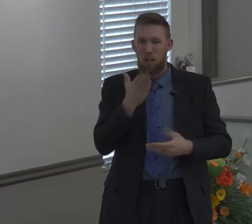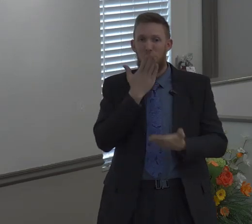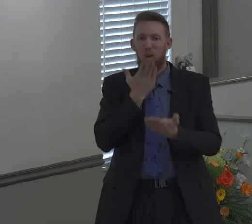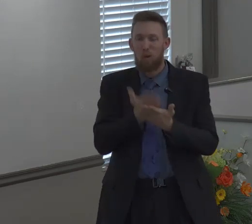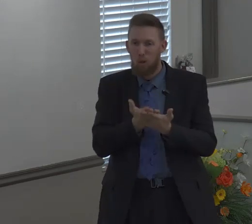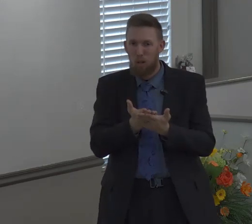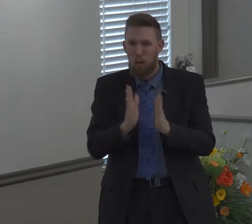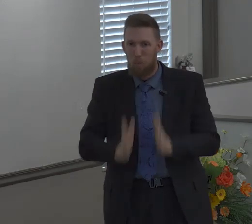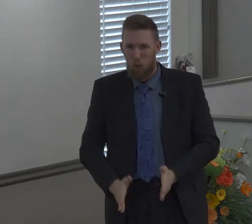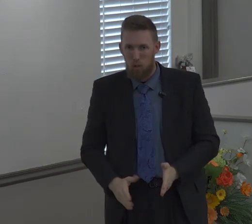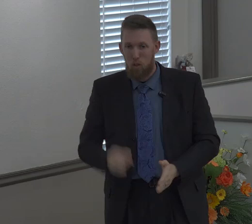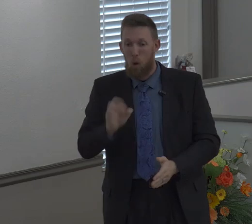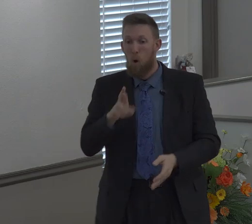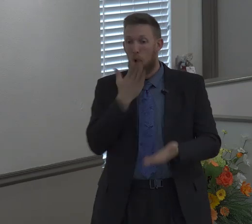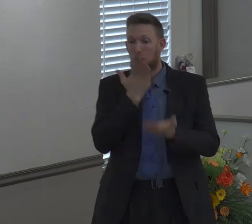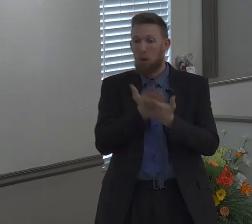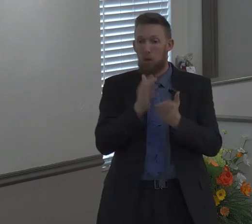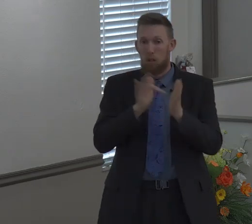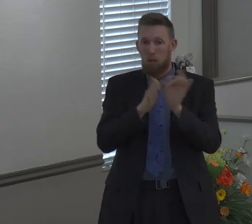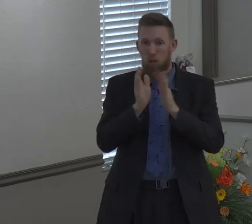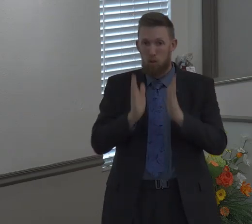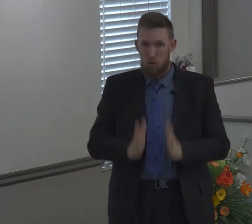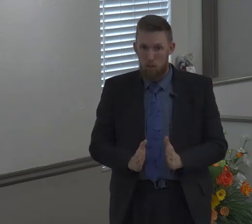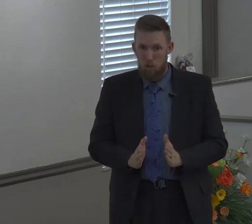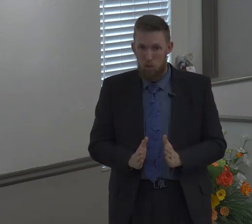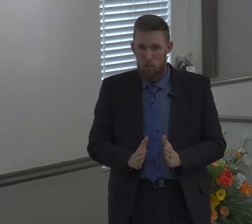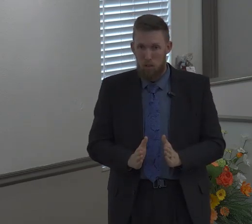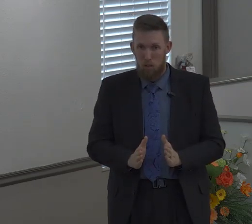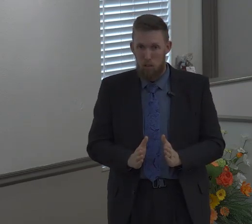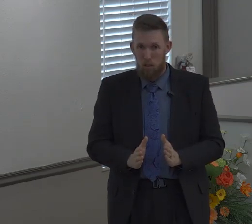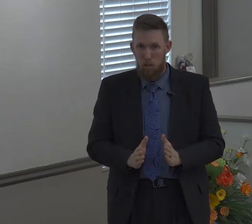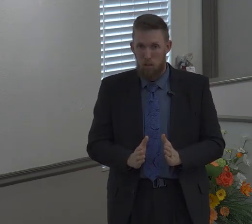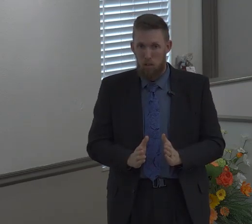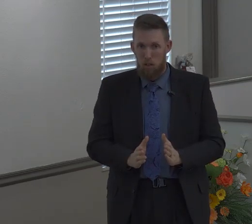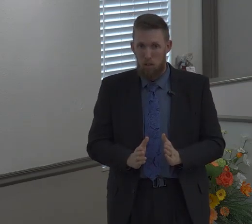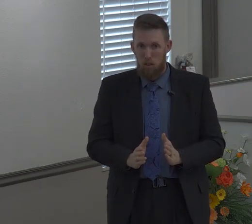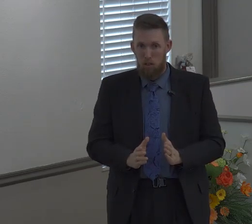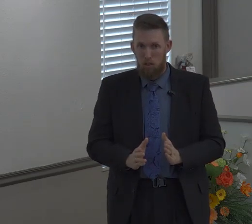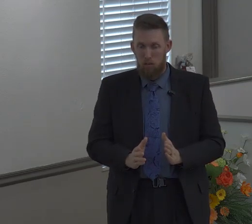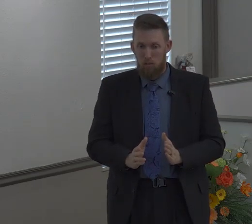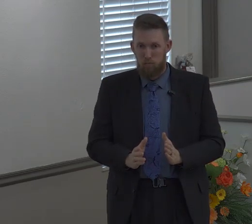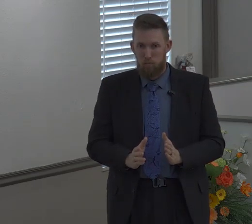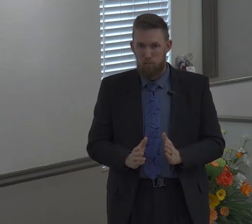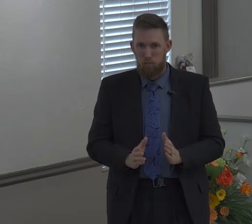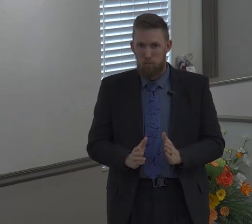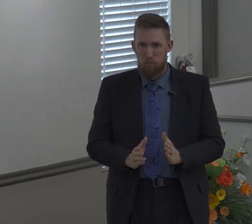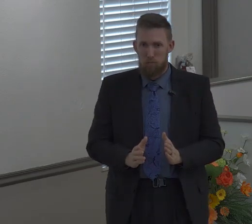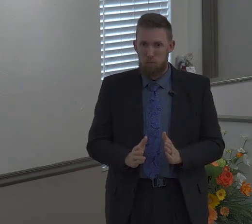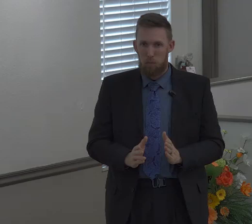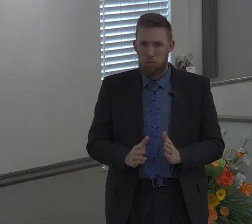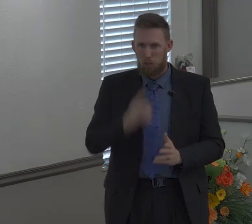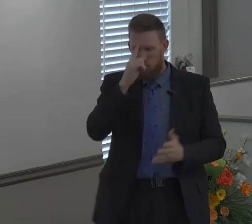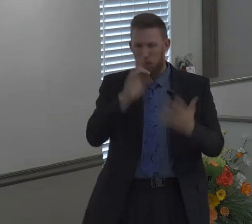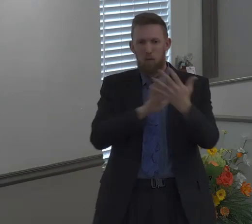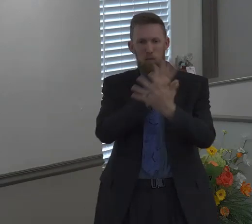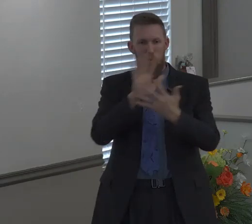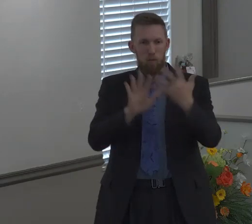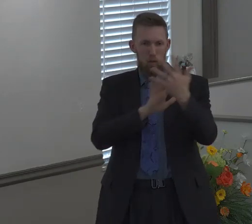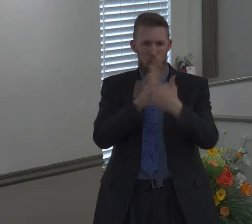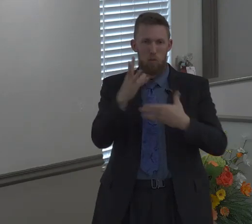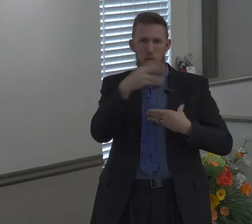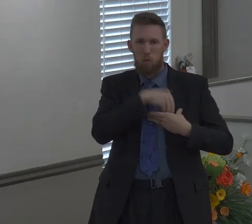feel like a well Christian. There's turmoil going on